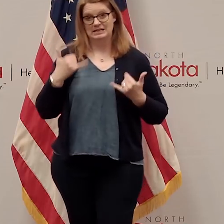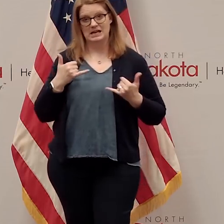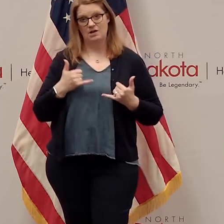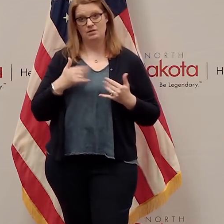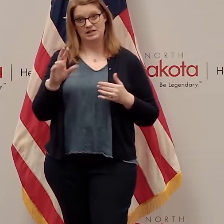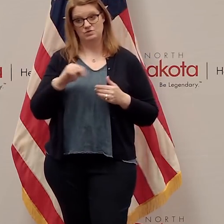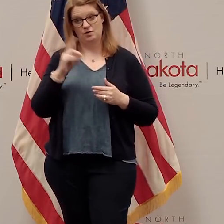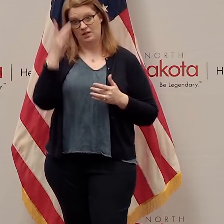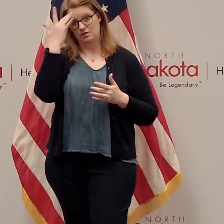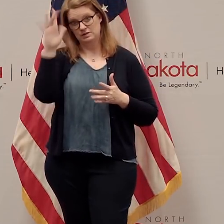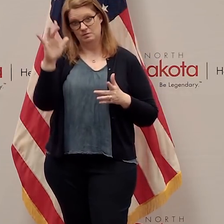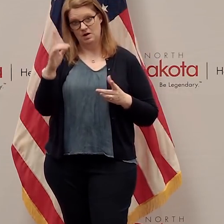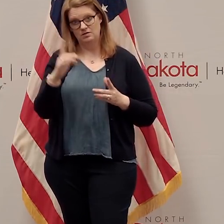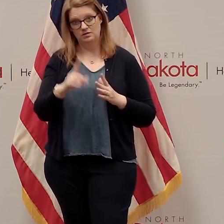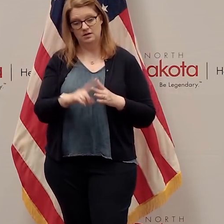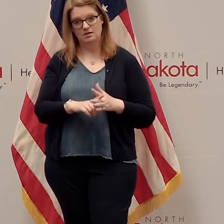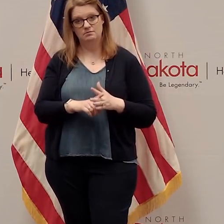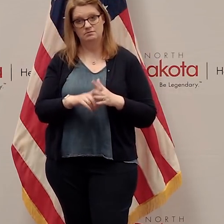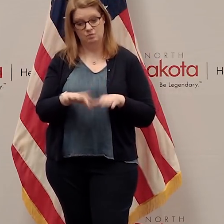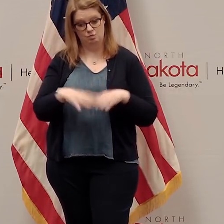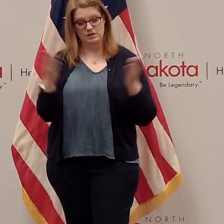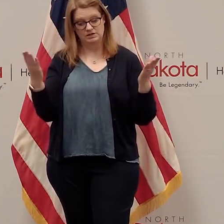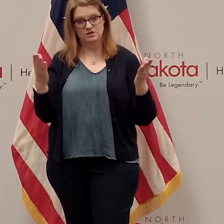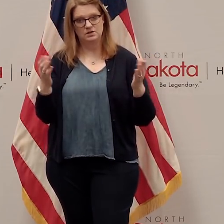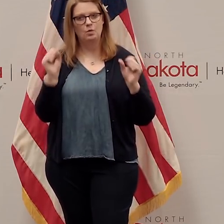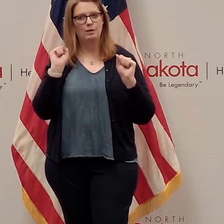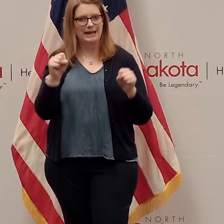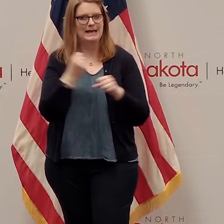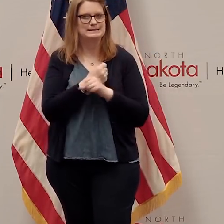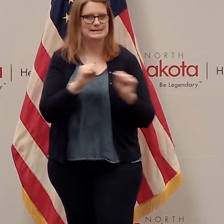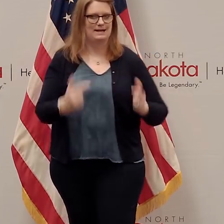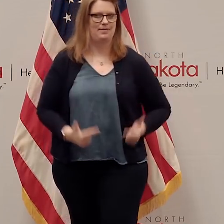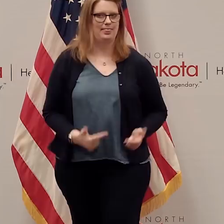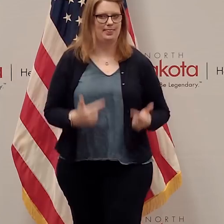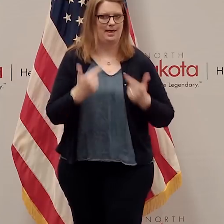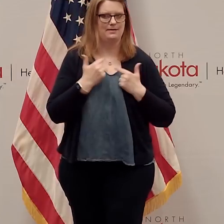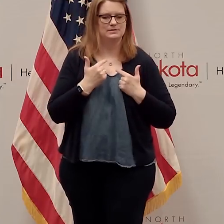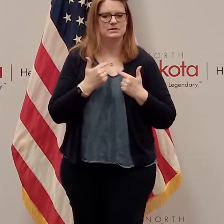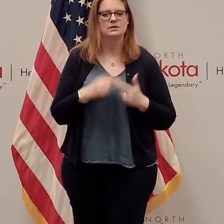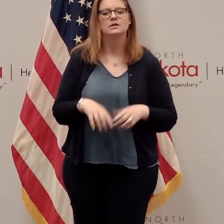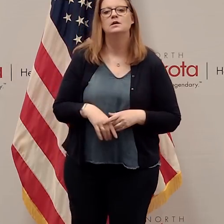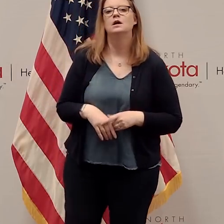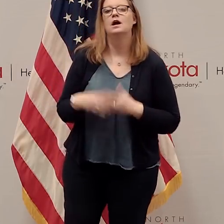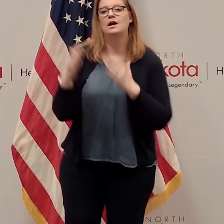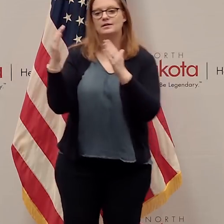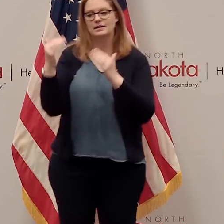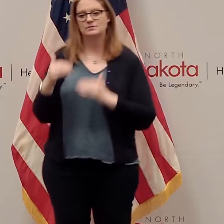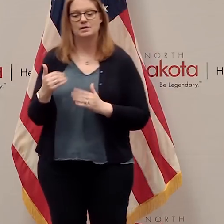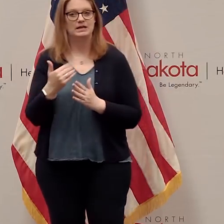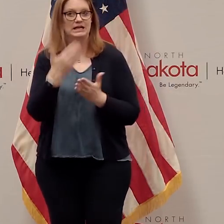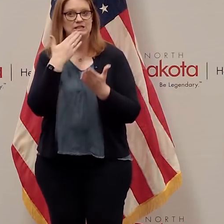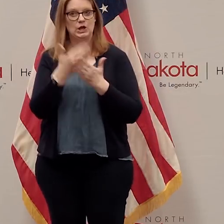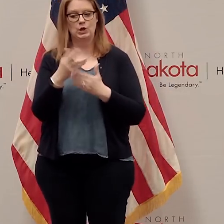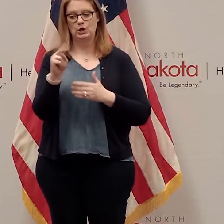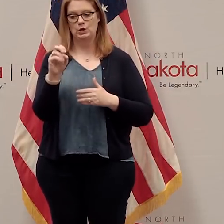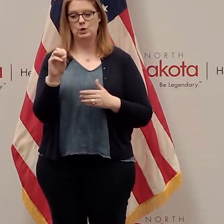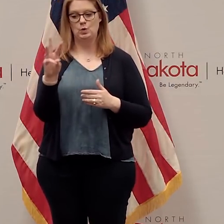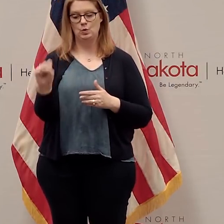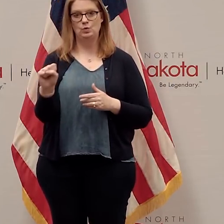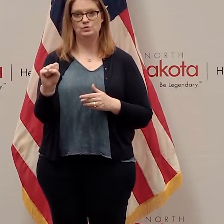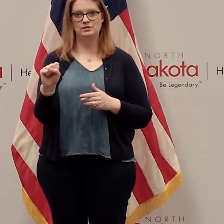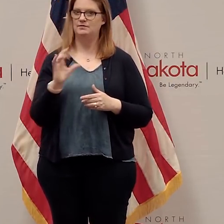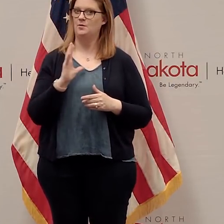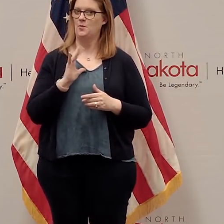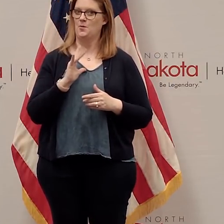can work together to save lives and livelihoods. Our next section is good news, and we got a great presentation coming